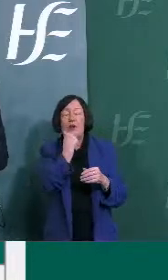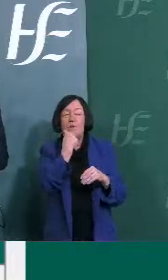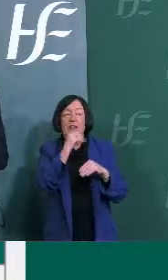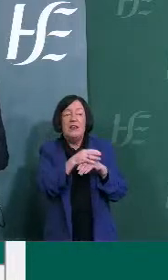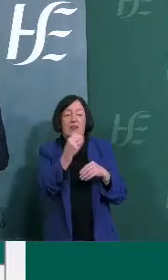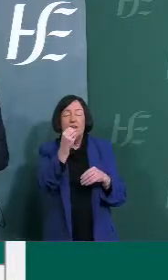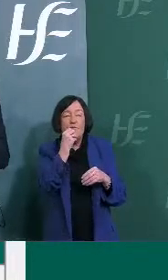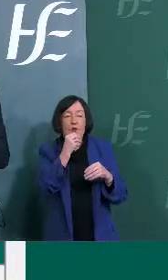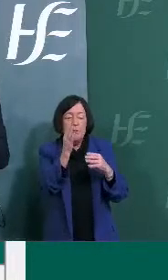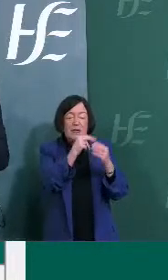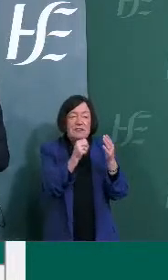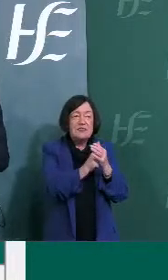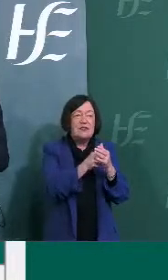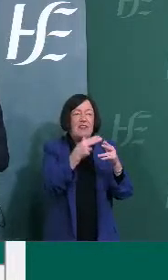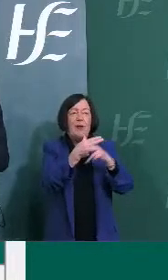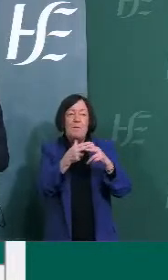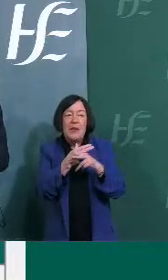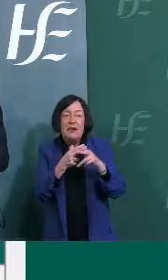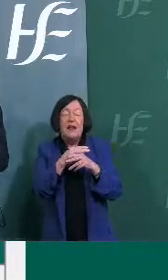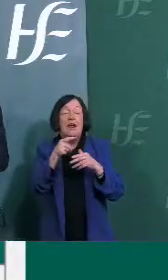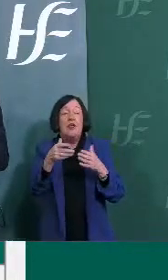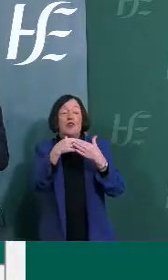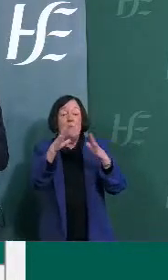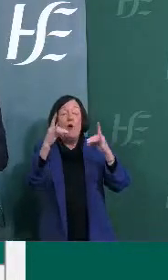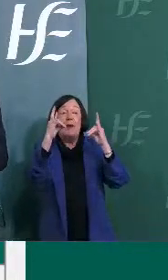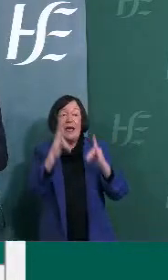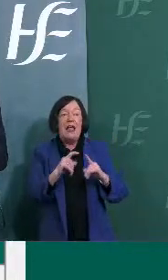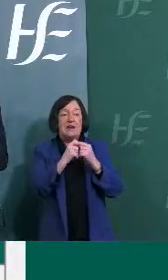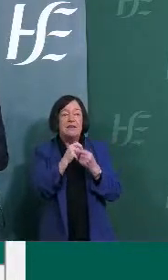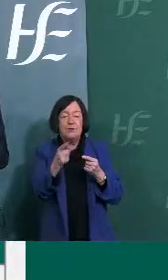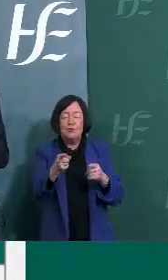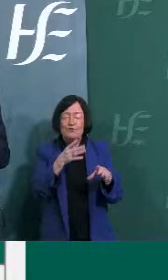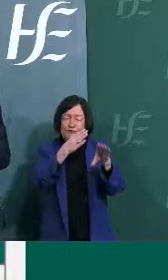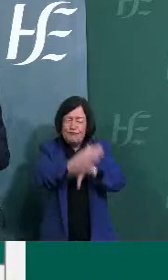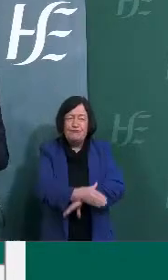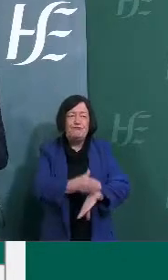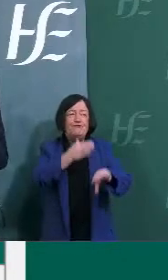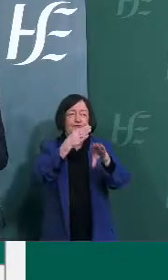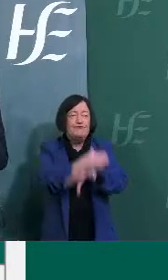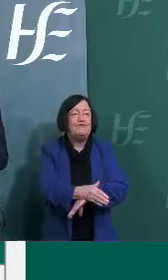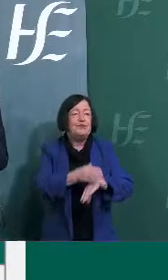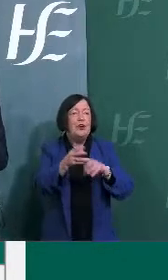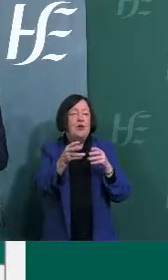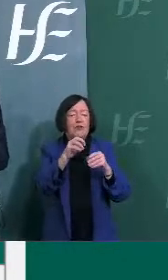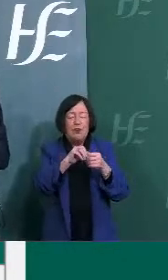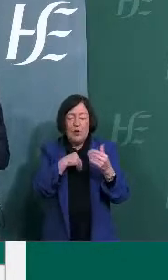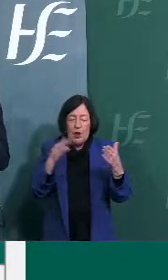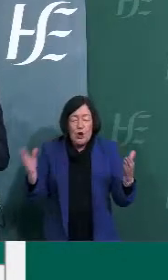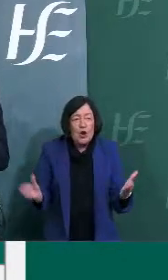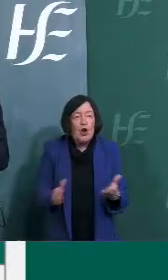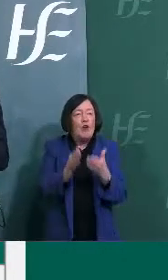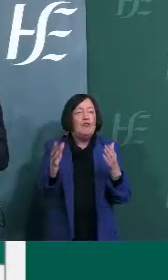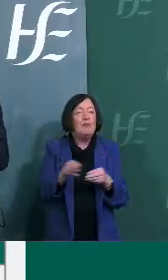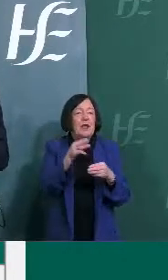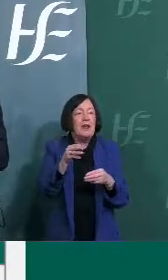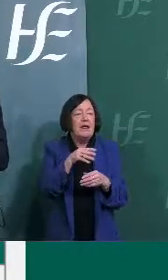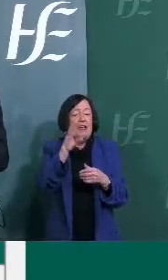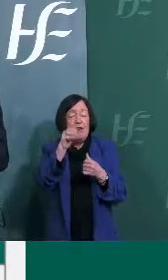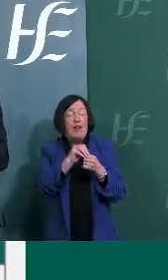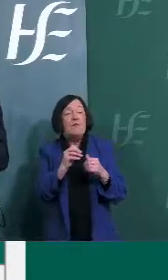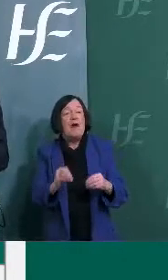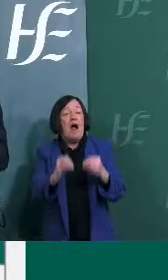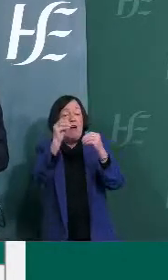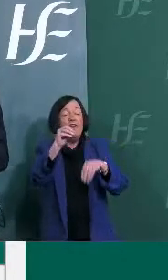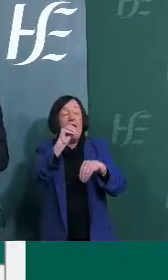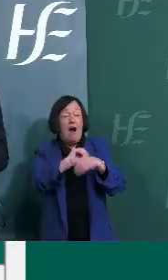industry or the meat industry. And again, with public health teams locally, they're doing Trojan work to try and encourage people to come forward, specifically in terms of offering